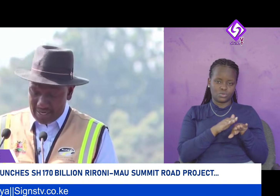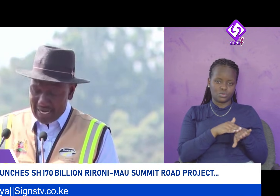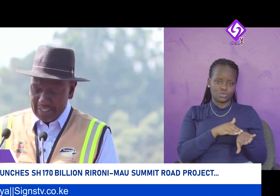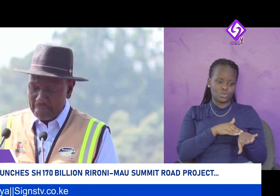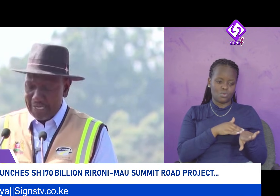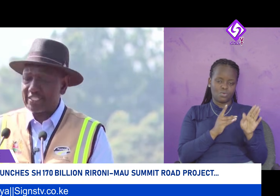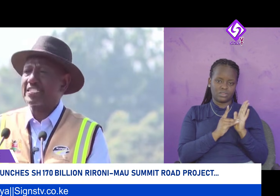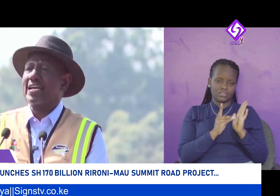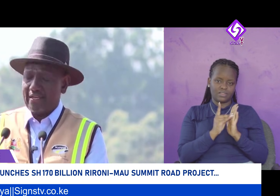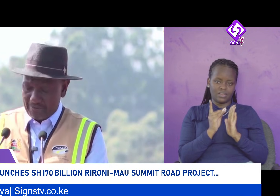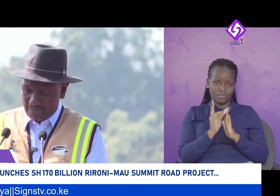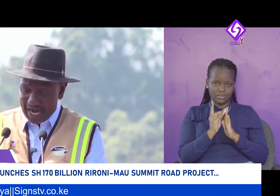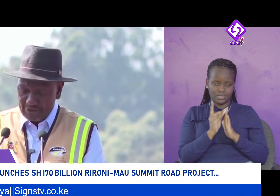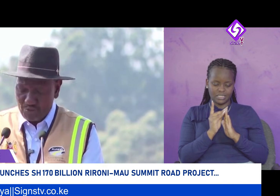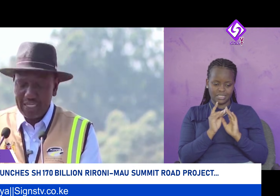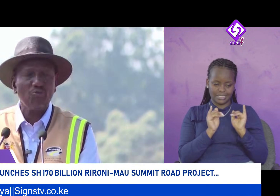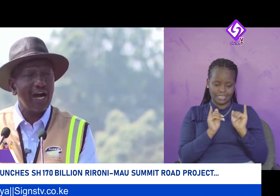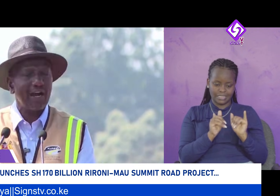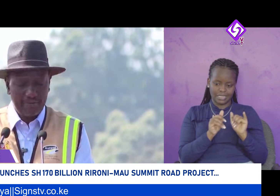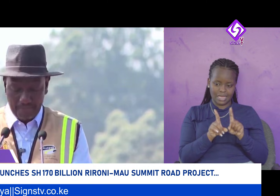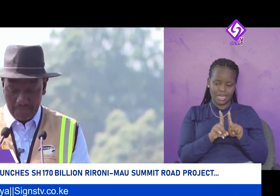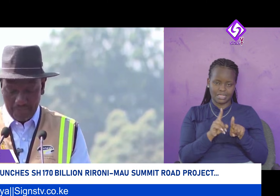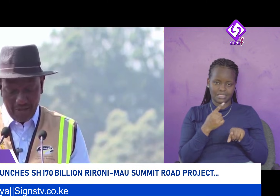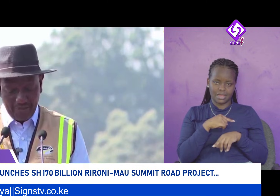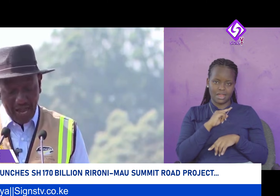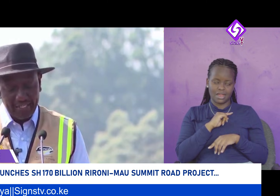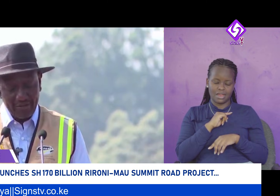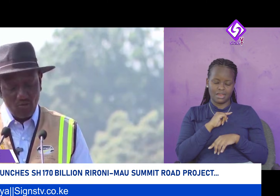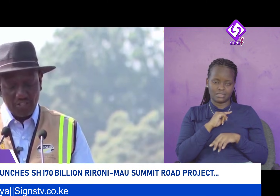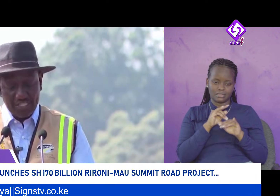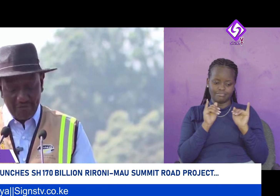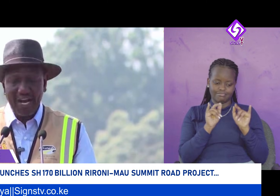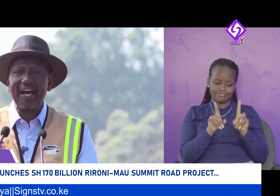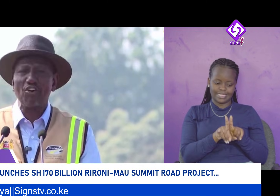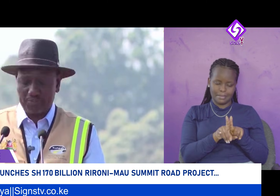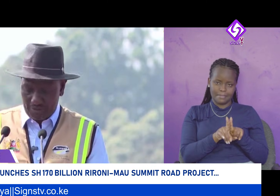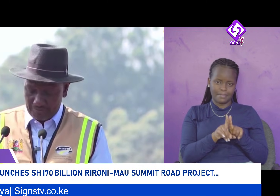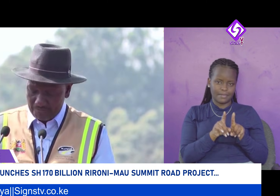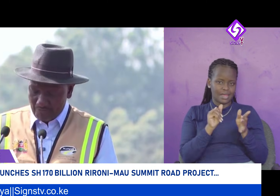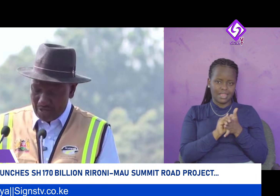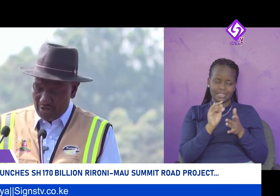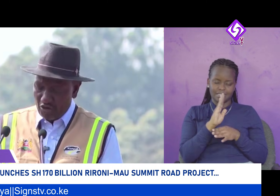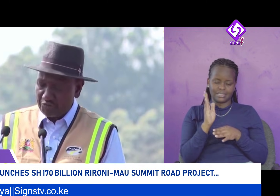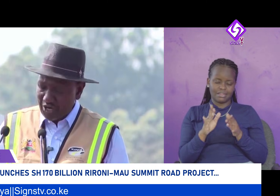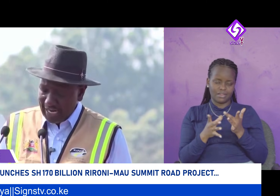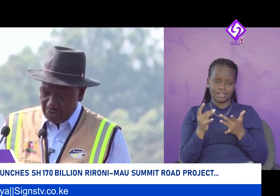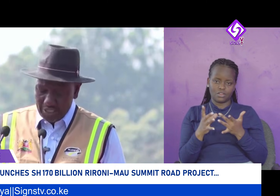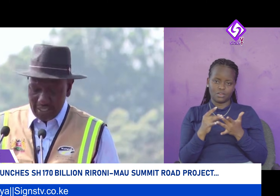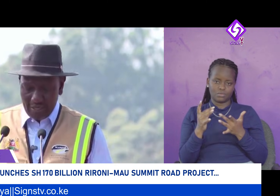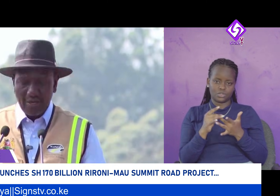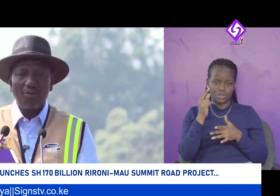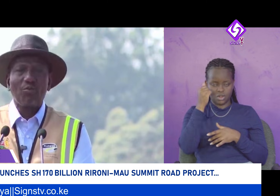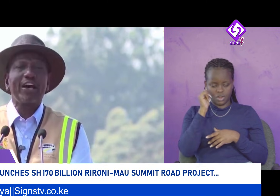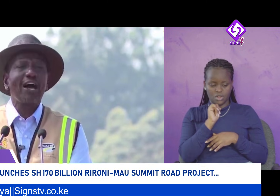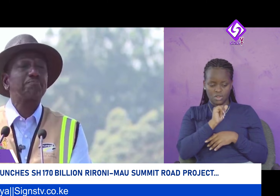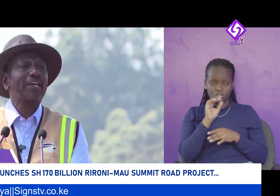development and simply stay as we were. That was never an option, not for a